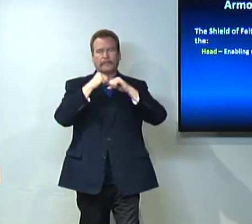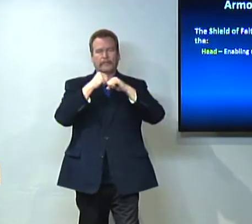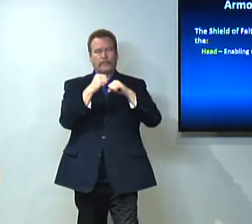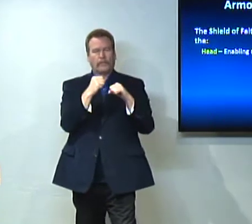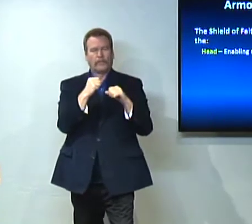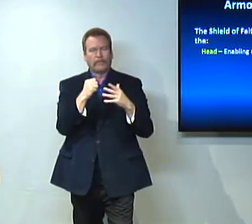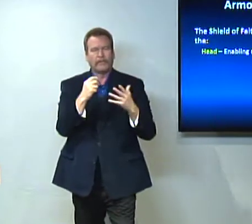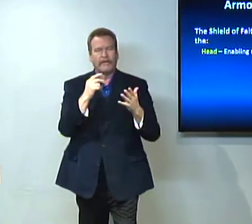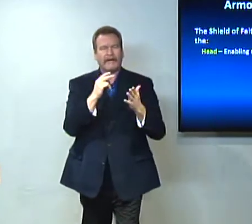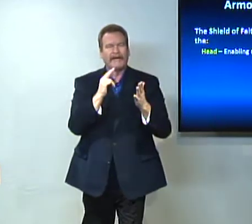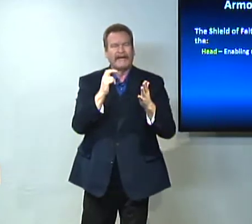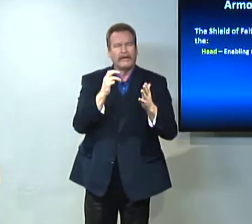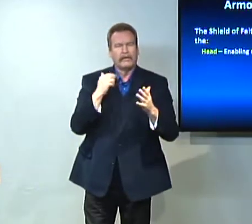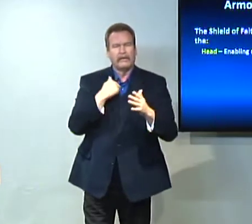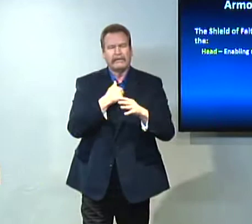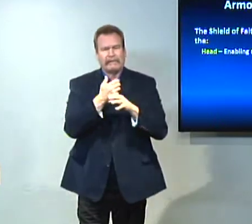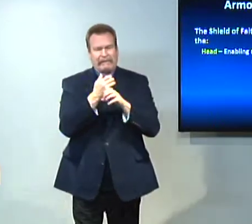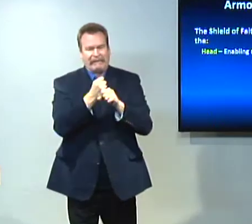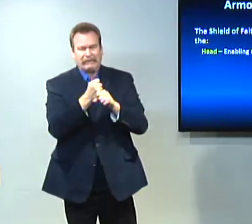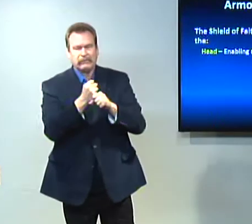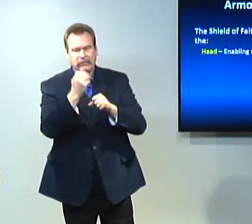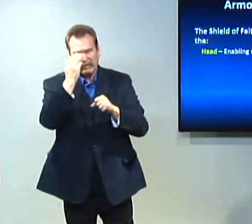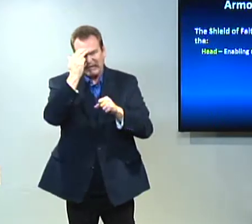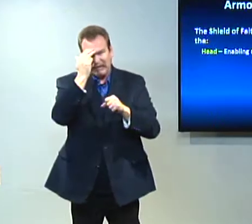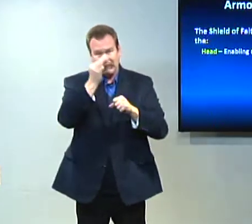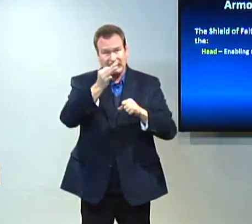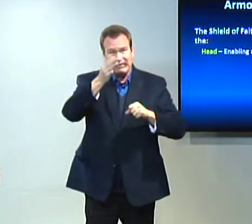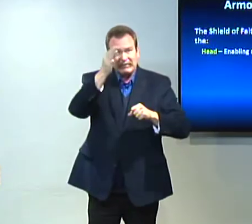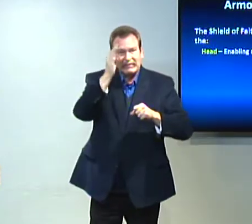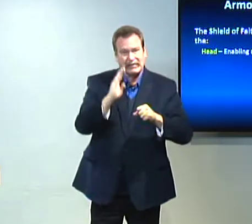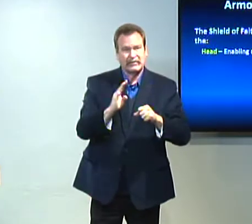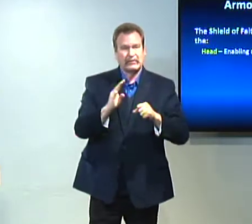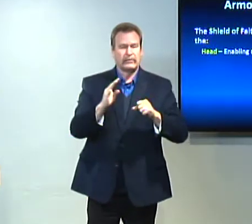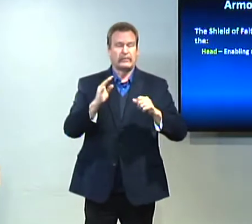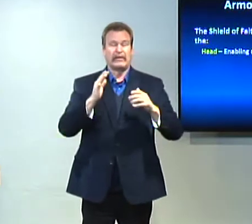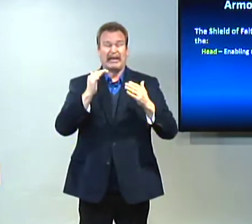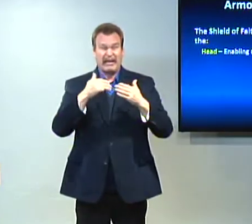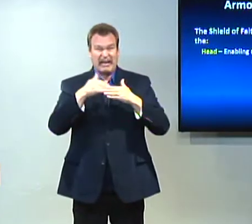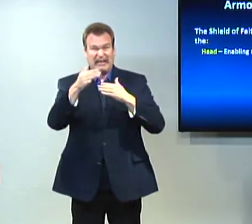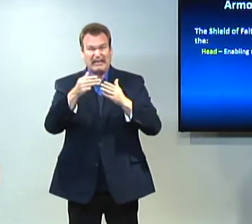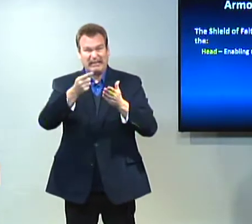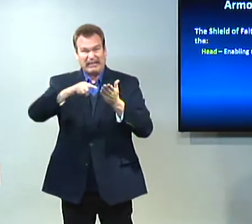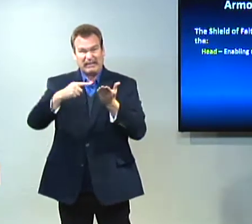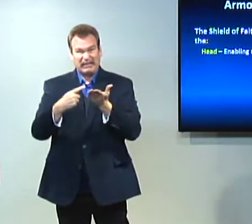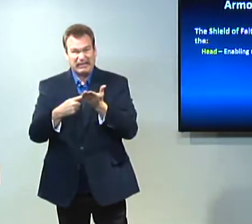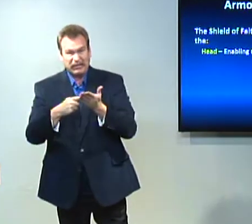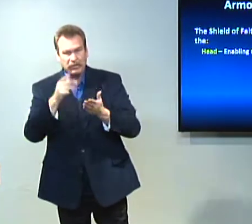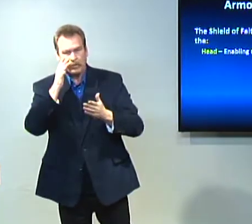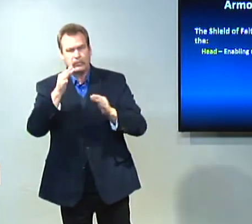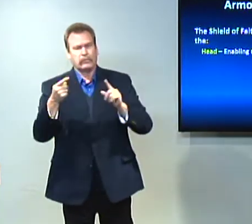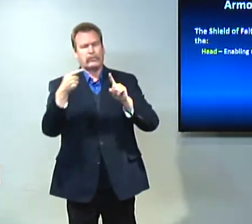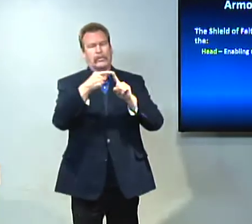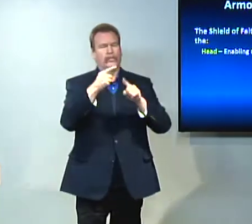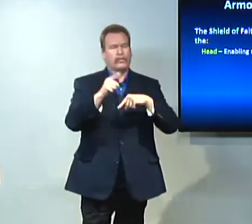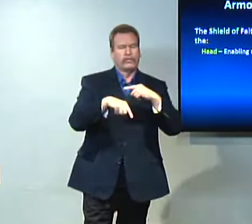the darts or whatever is coming at you can't achieve its goal, those